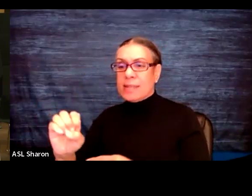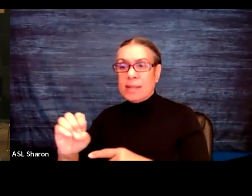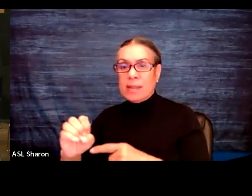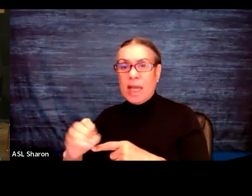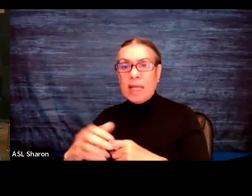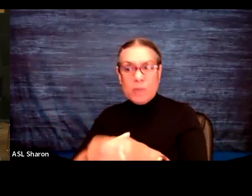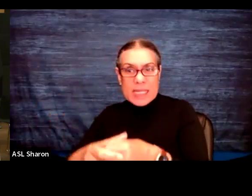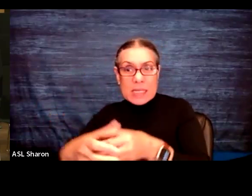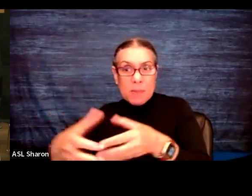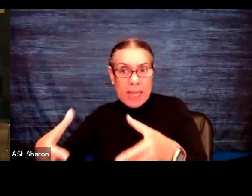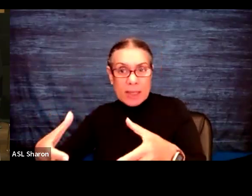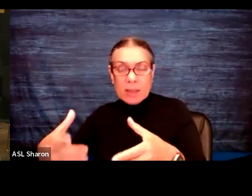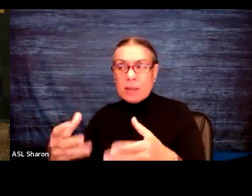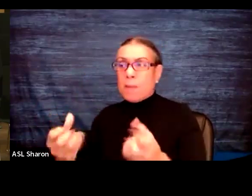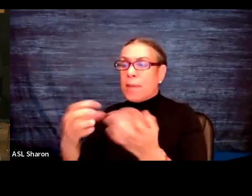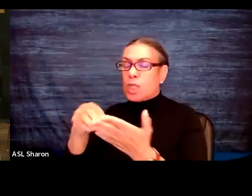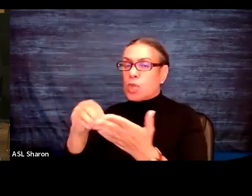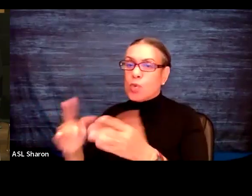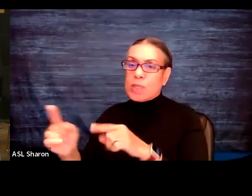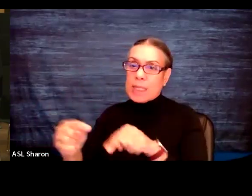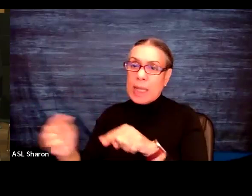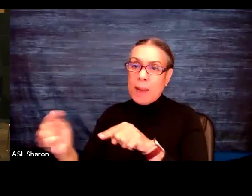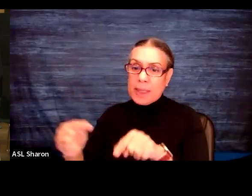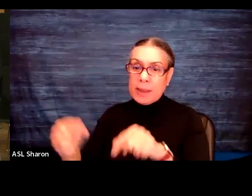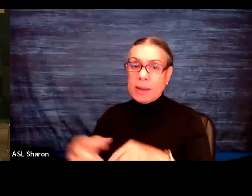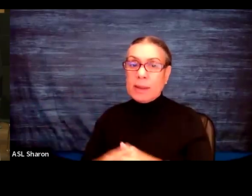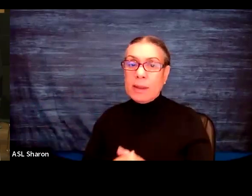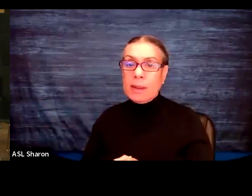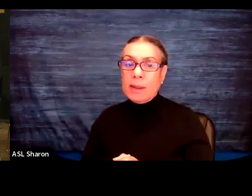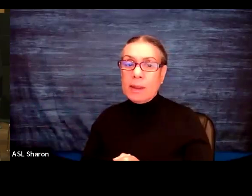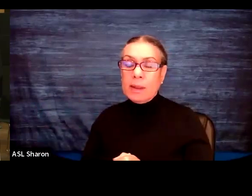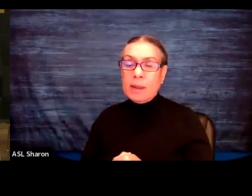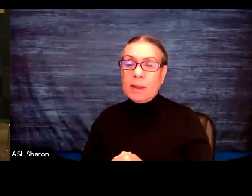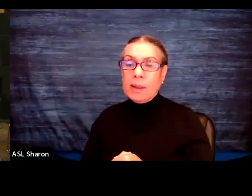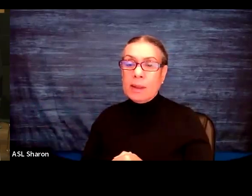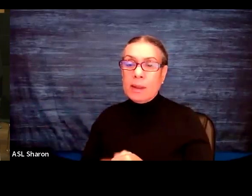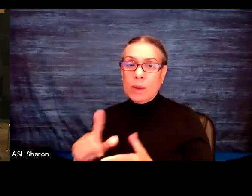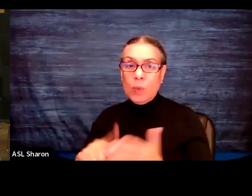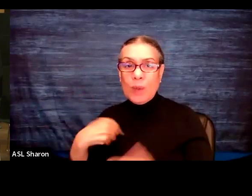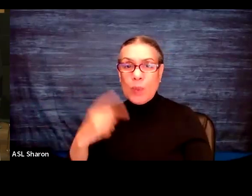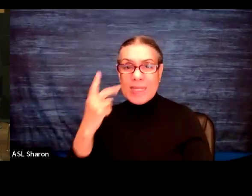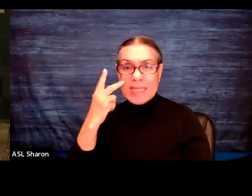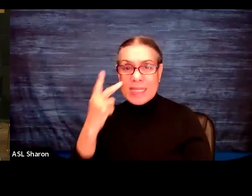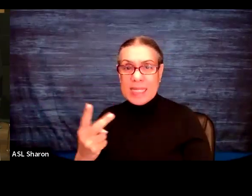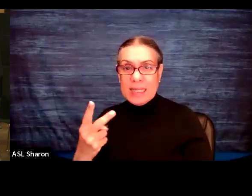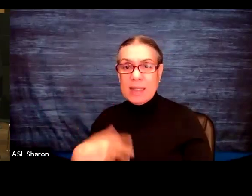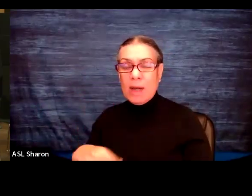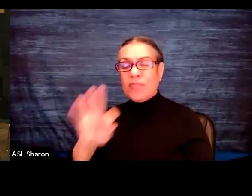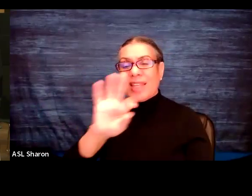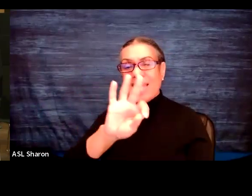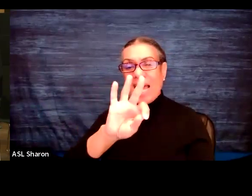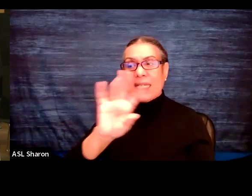who come in through the year. I think what we see is, the distribution of the